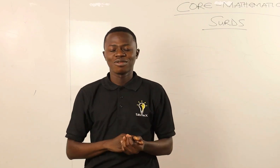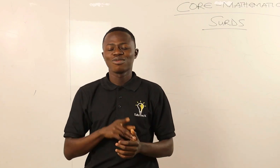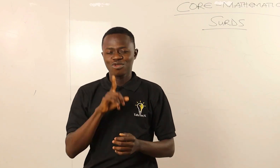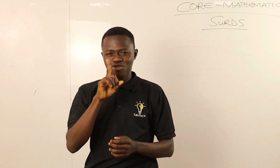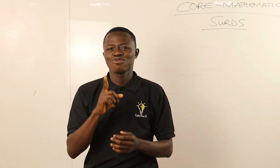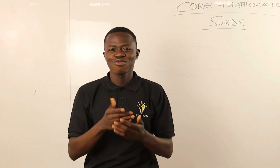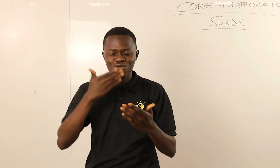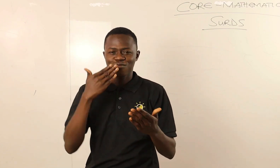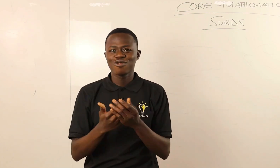That's very good.